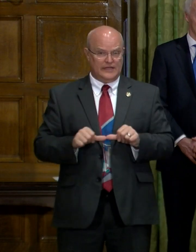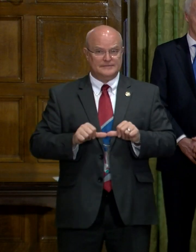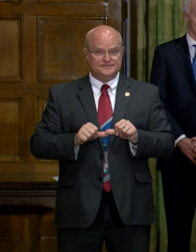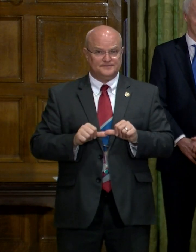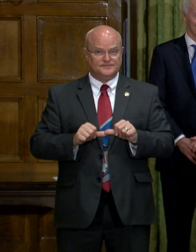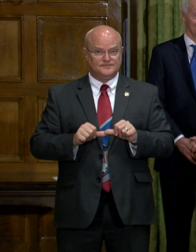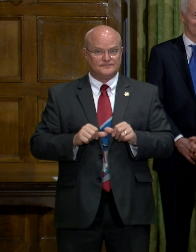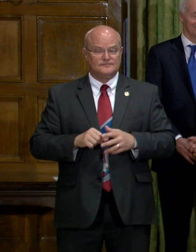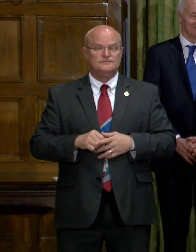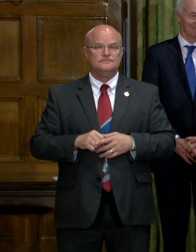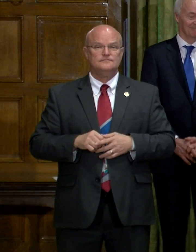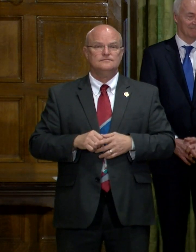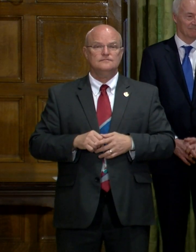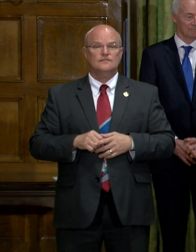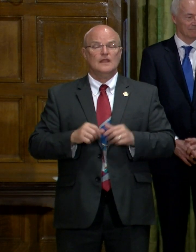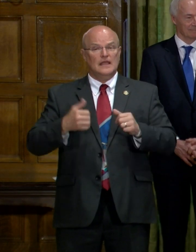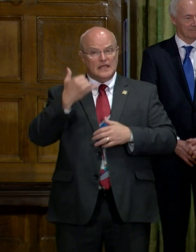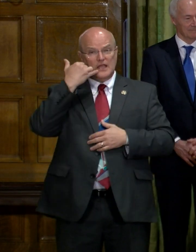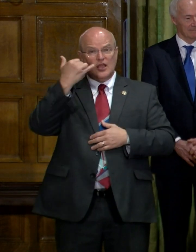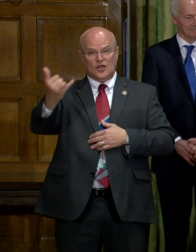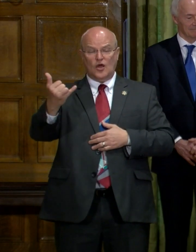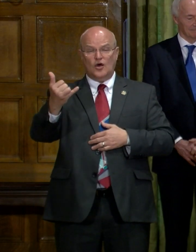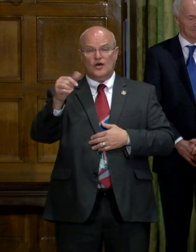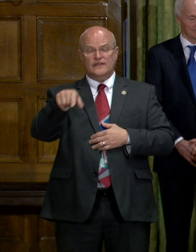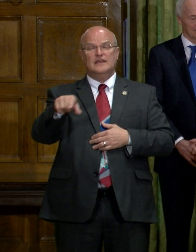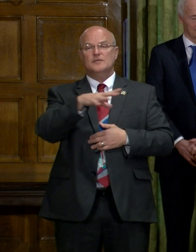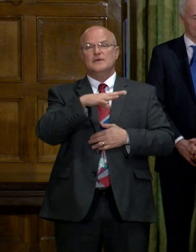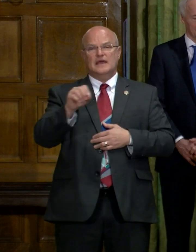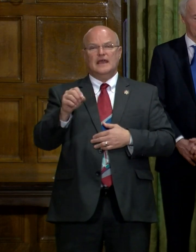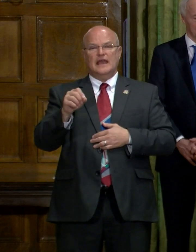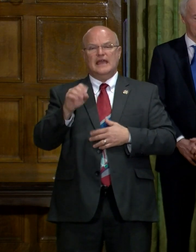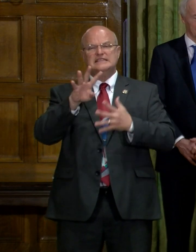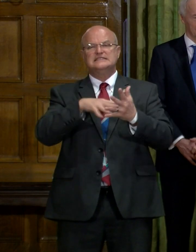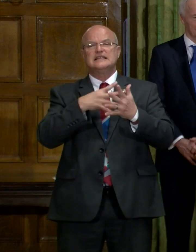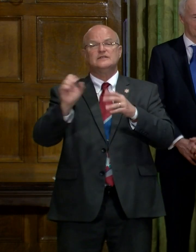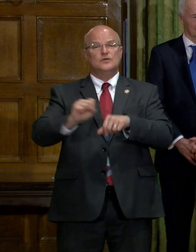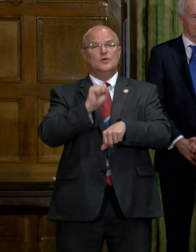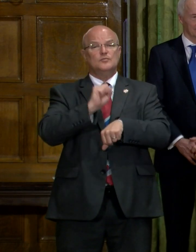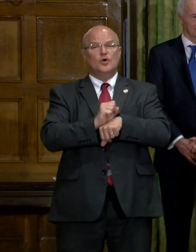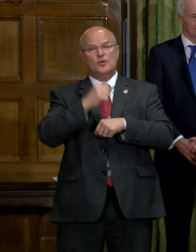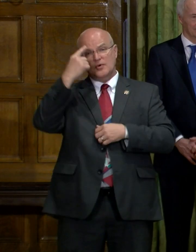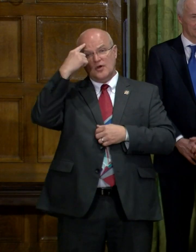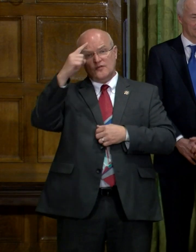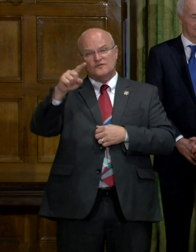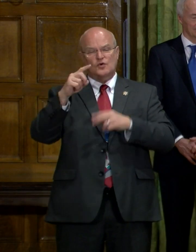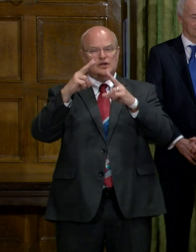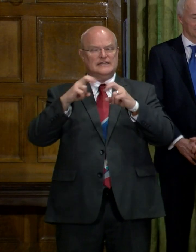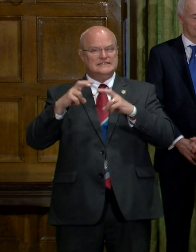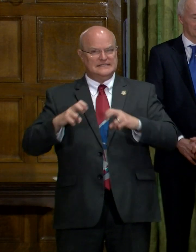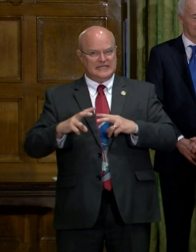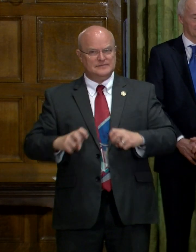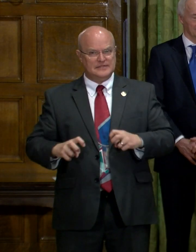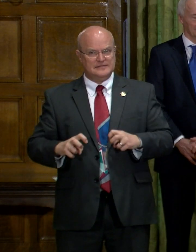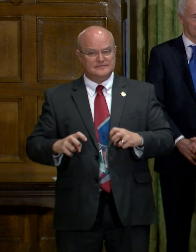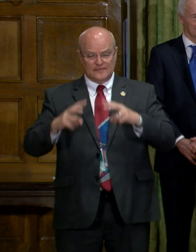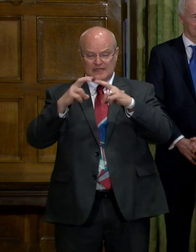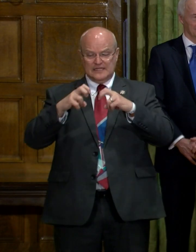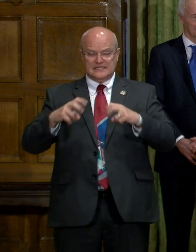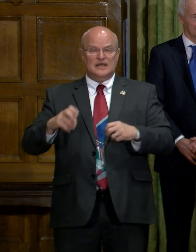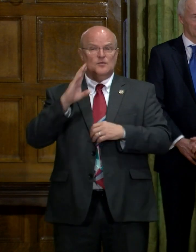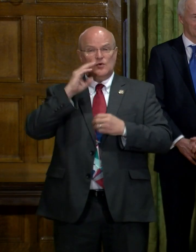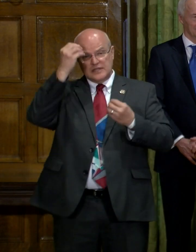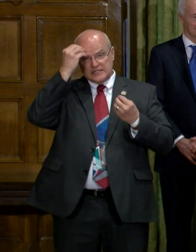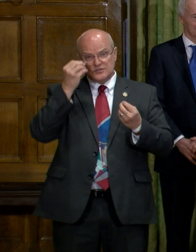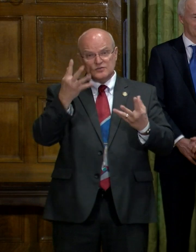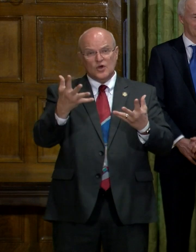areas. You can call that provider and schedule an appointment for an assessment. An assessment will